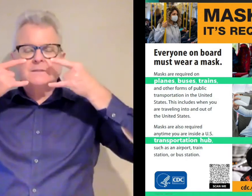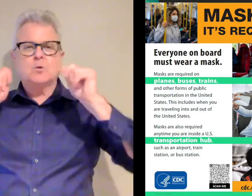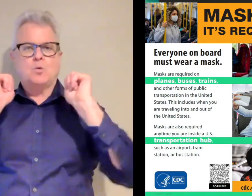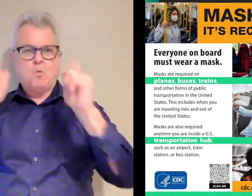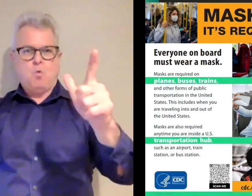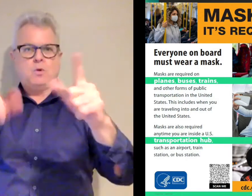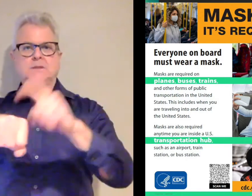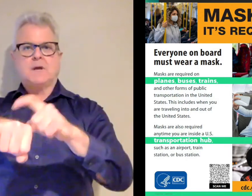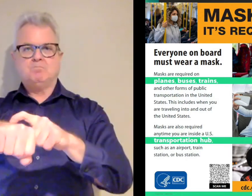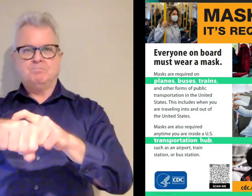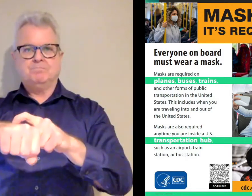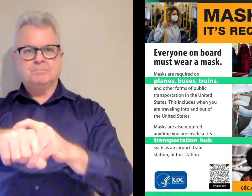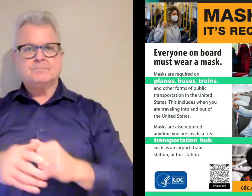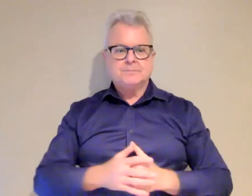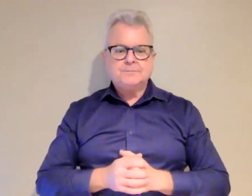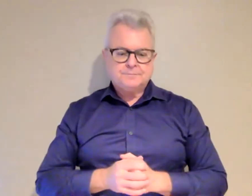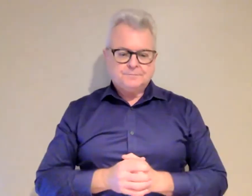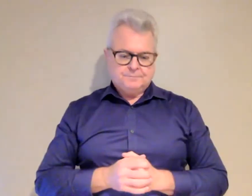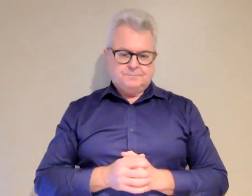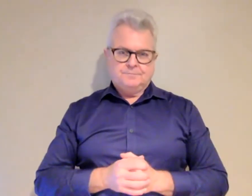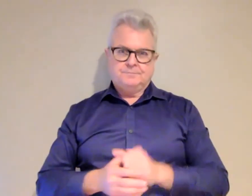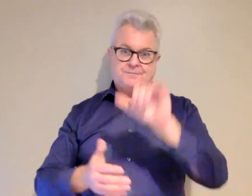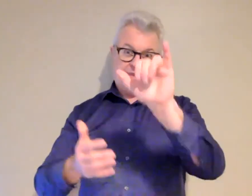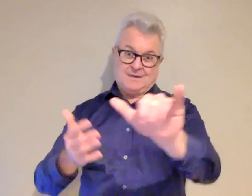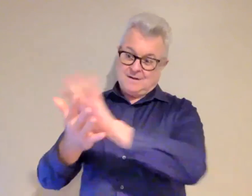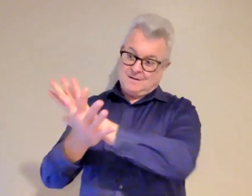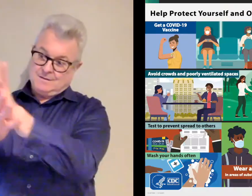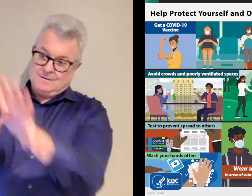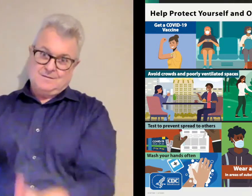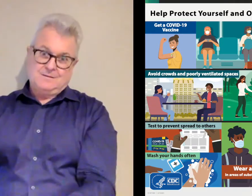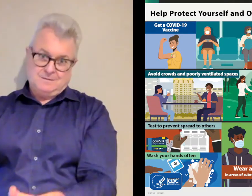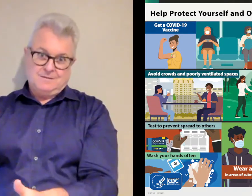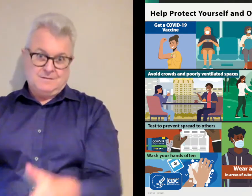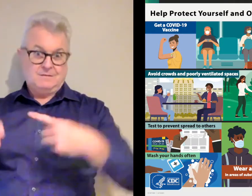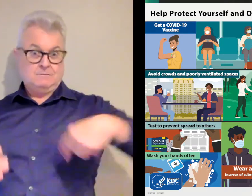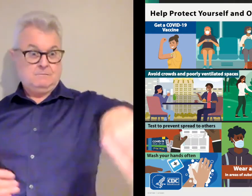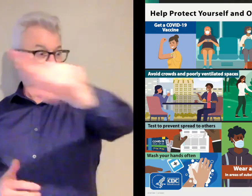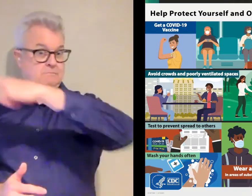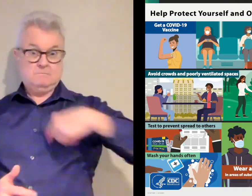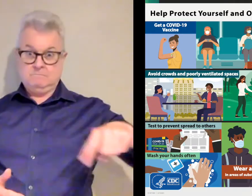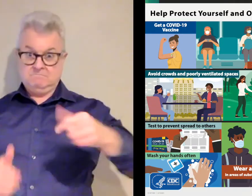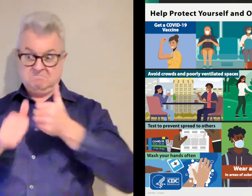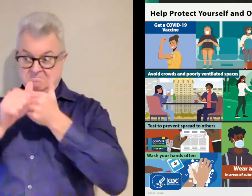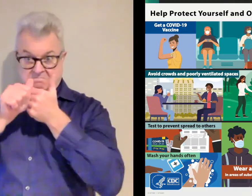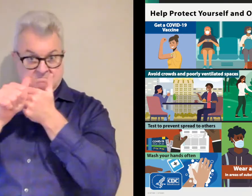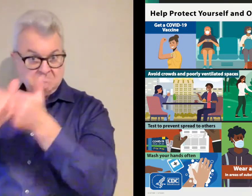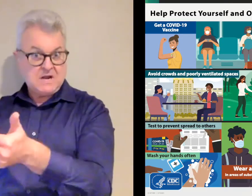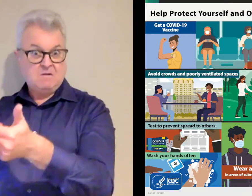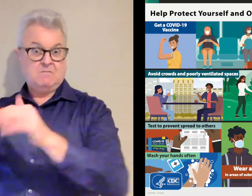and subways. You need to be wearing masks at all times. By following these guidelines, all of